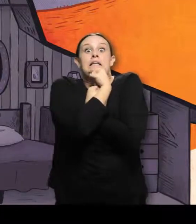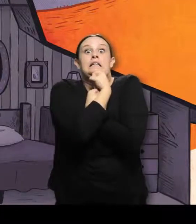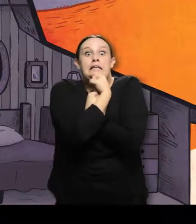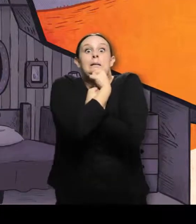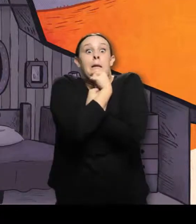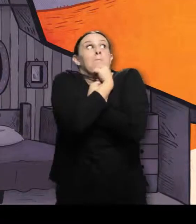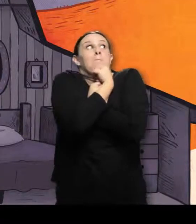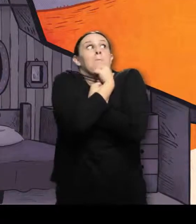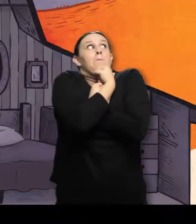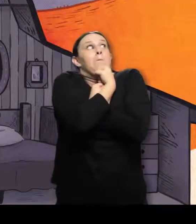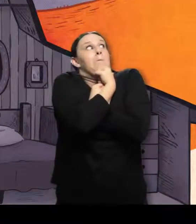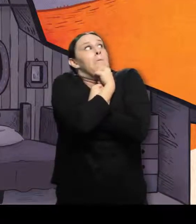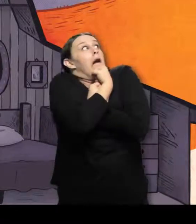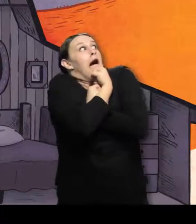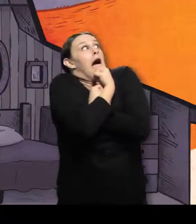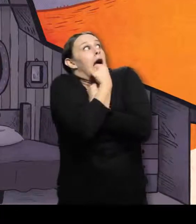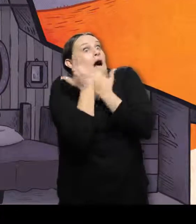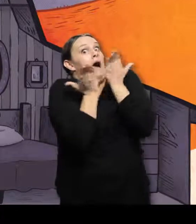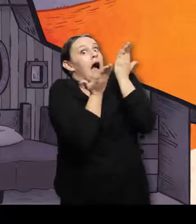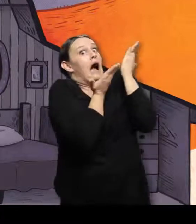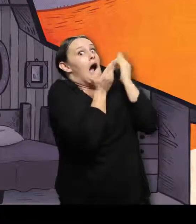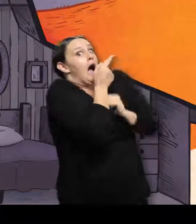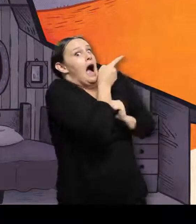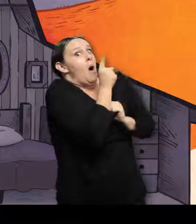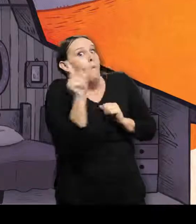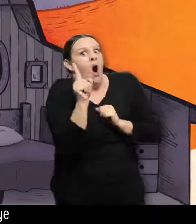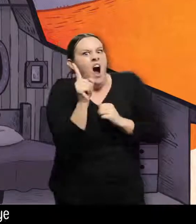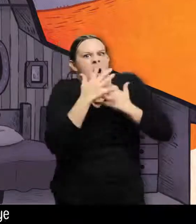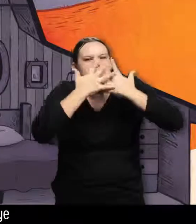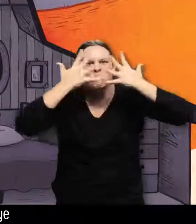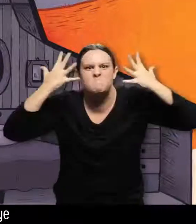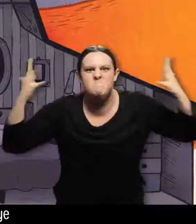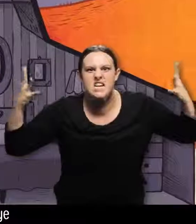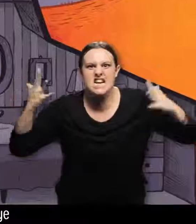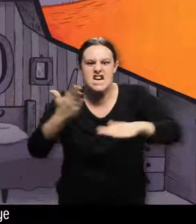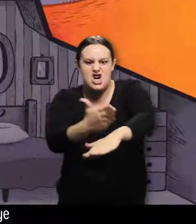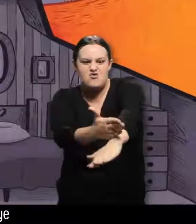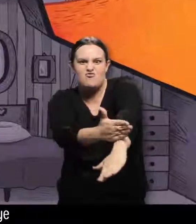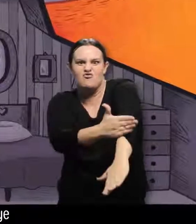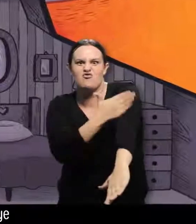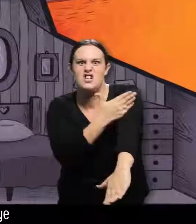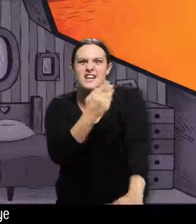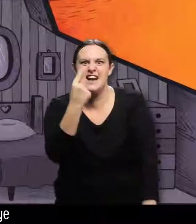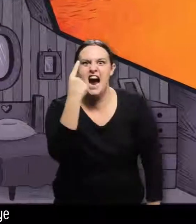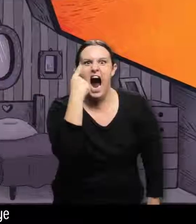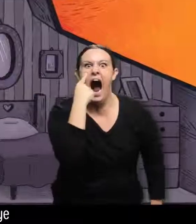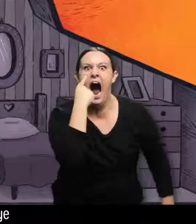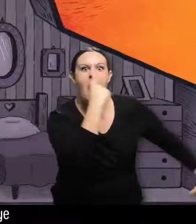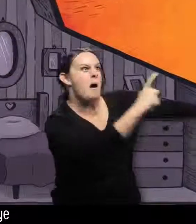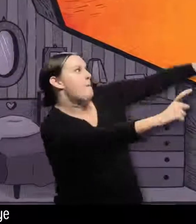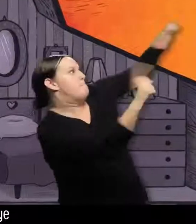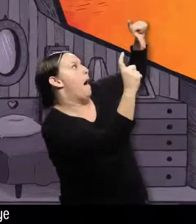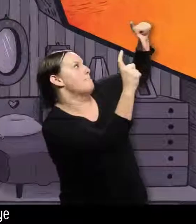the cat close by one huge green eye